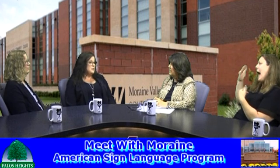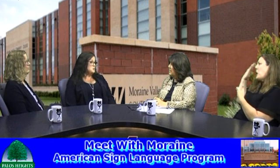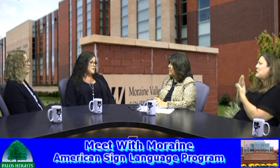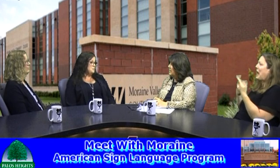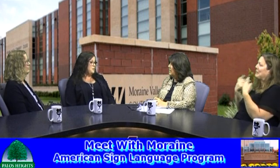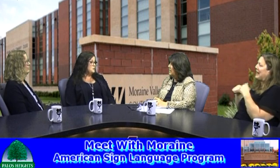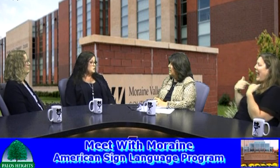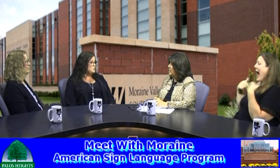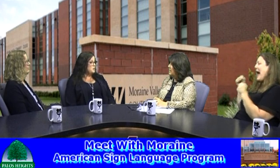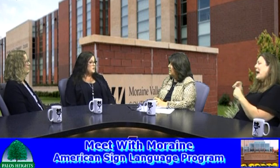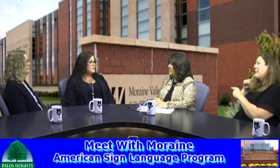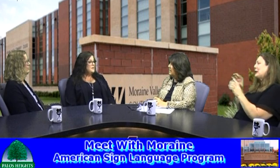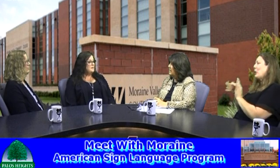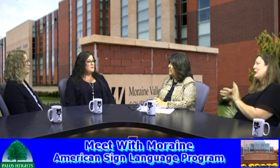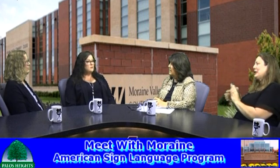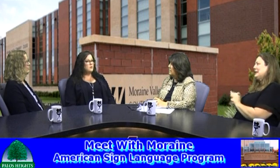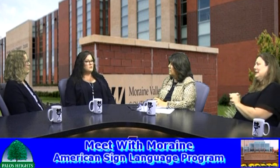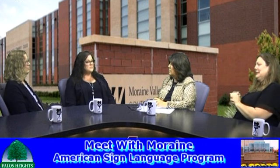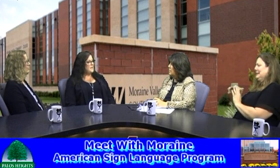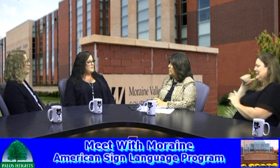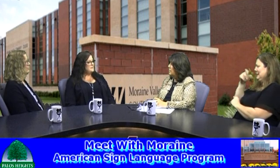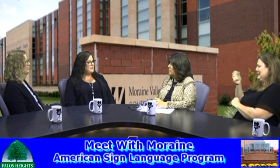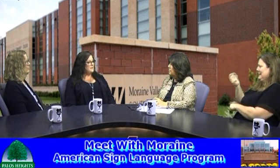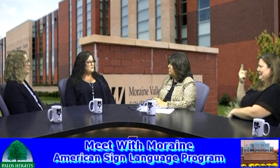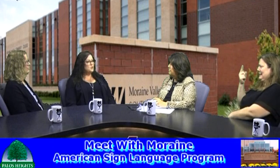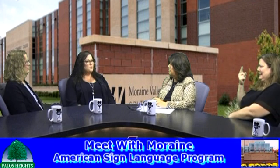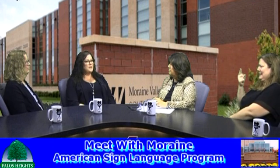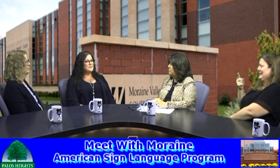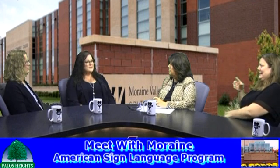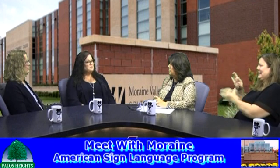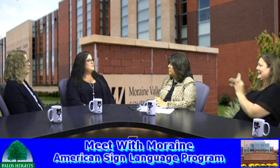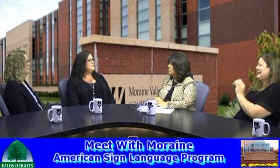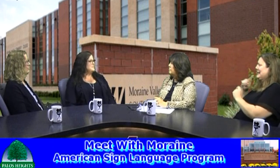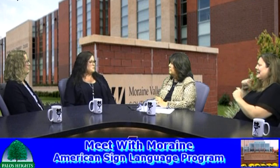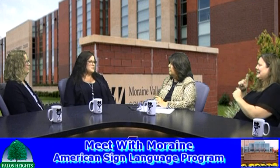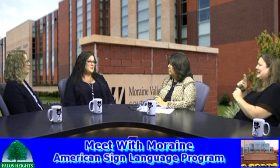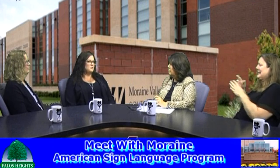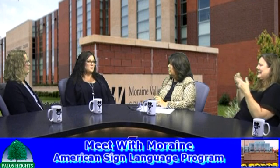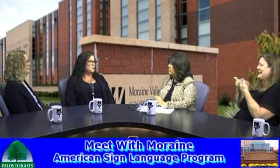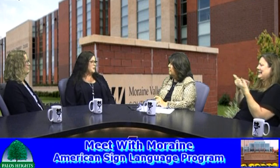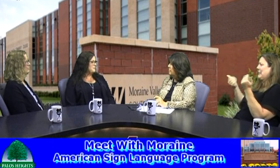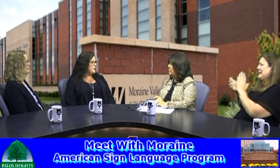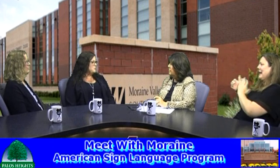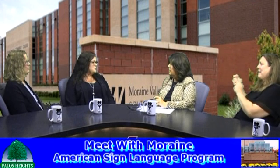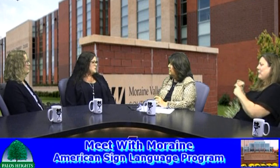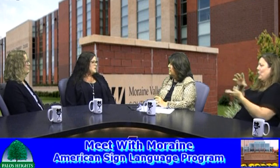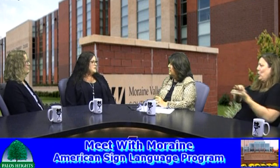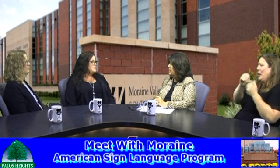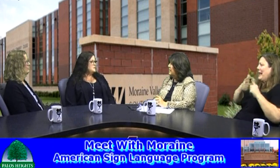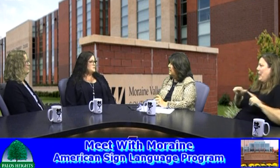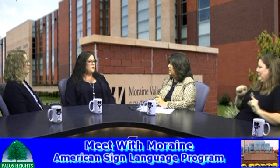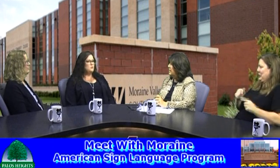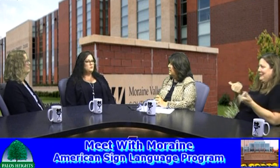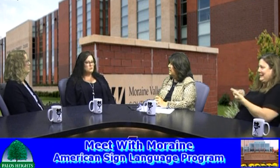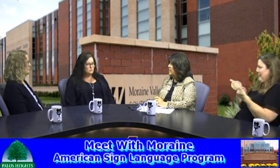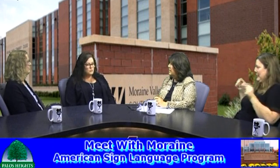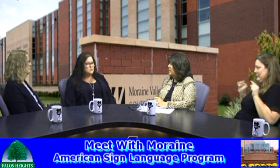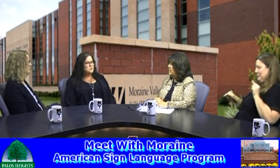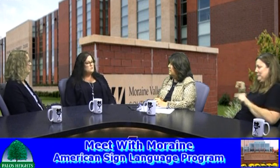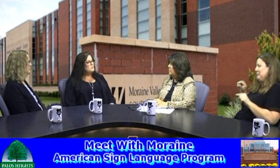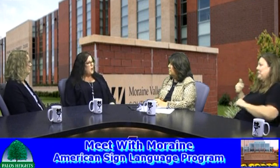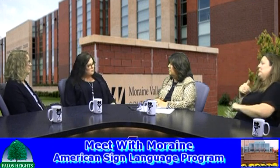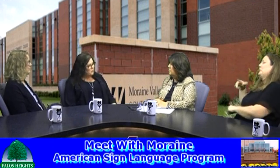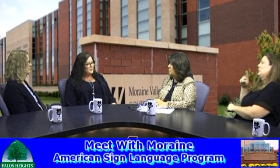some sign language, I can be an interpreter. They don't understand that interpreting is a completely separate skill from learning a language. So